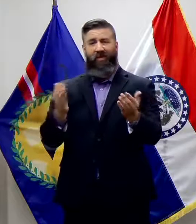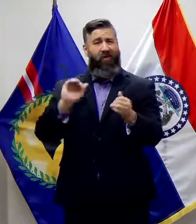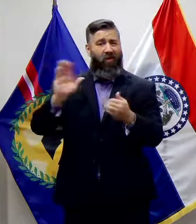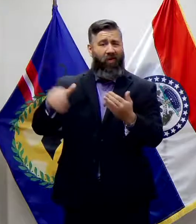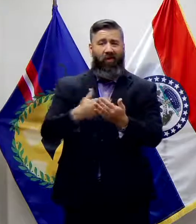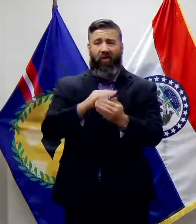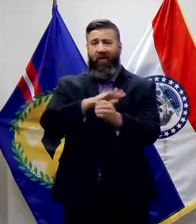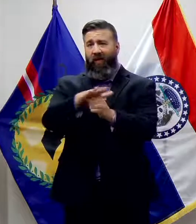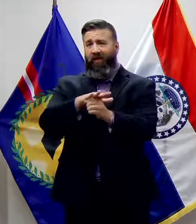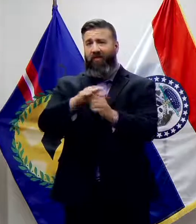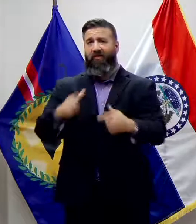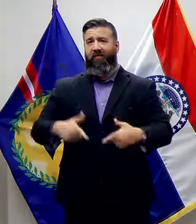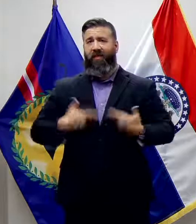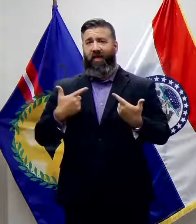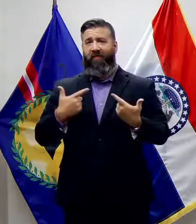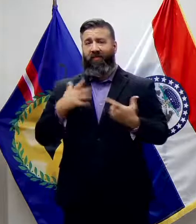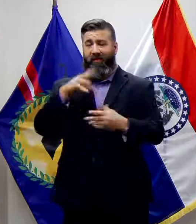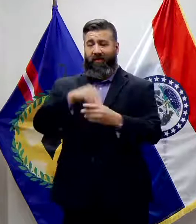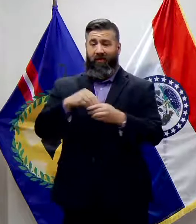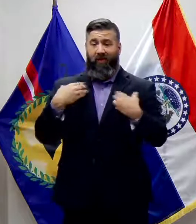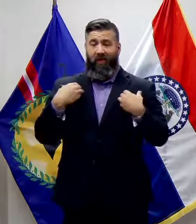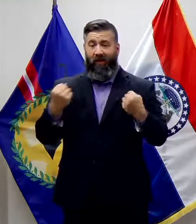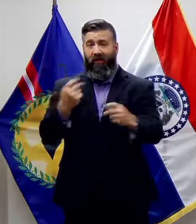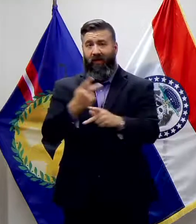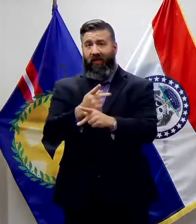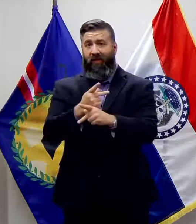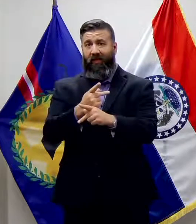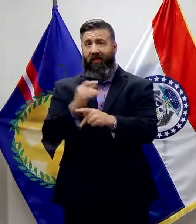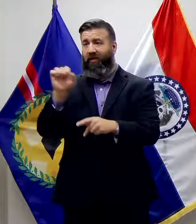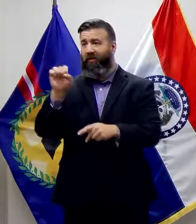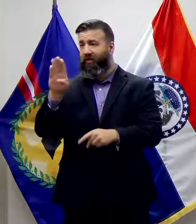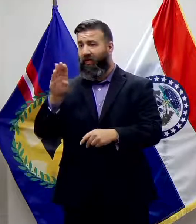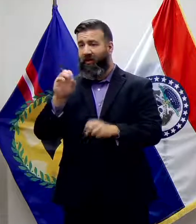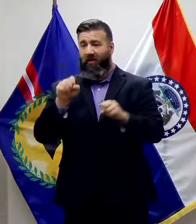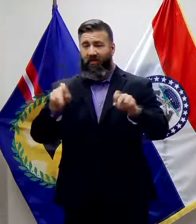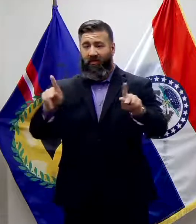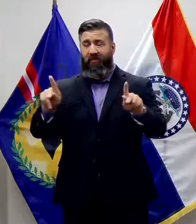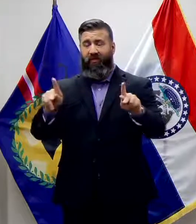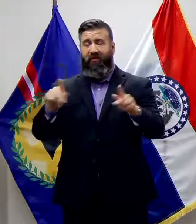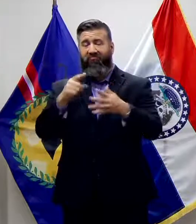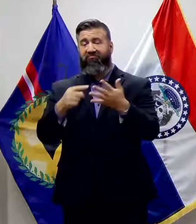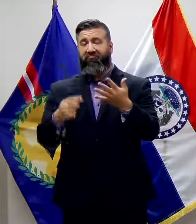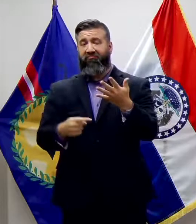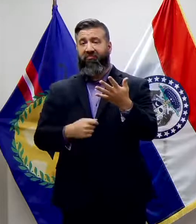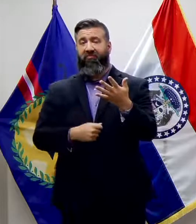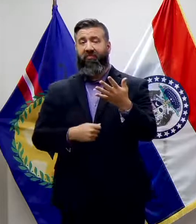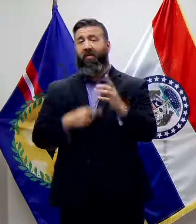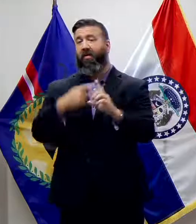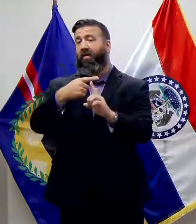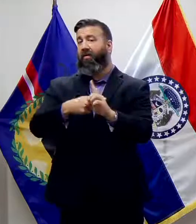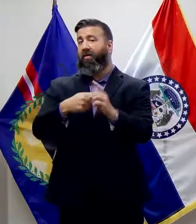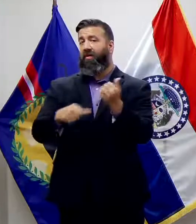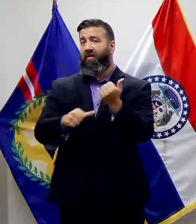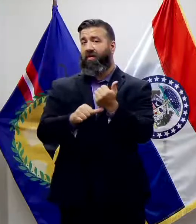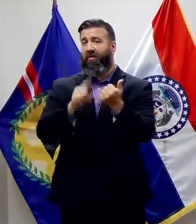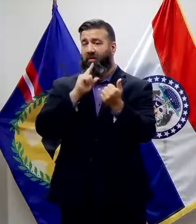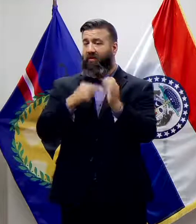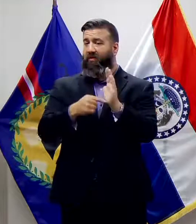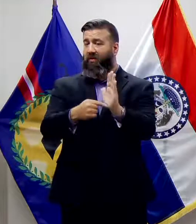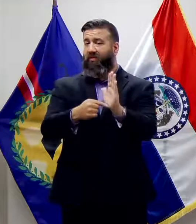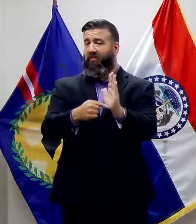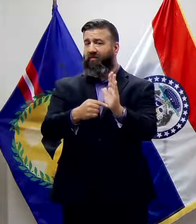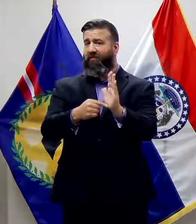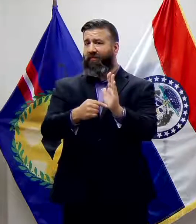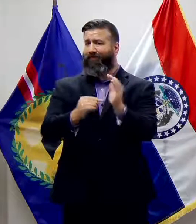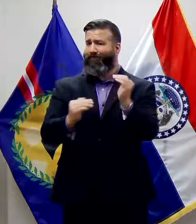care, healthy food options, and job opportunity. The rental assistance program has highlighted the disparity in housing